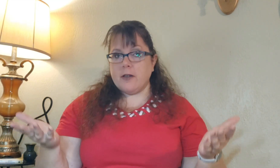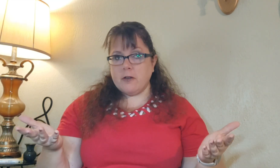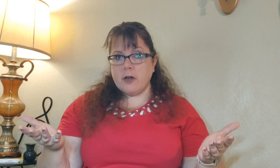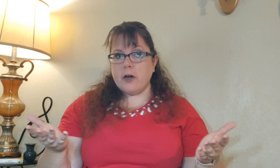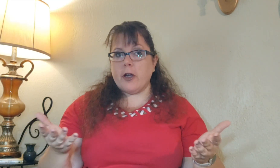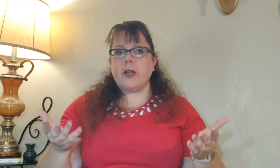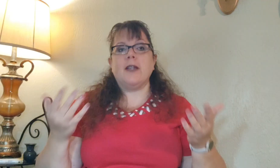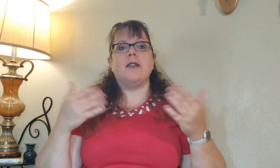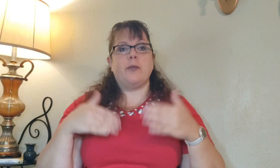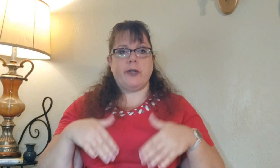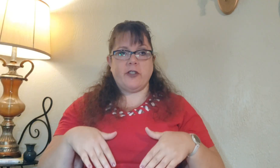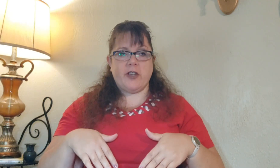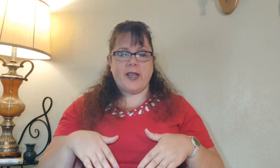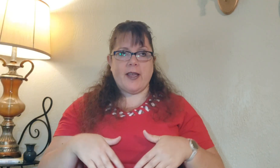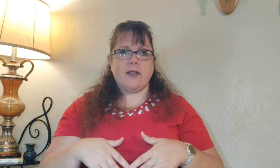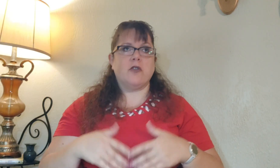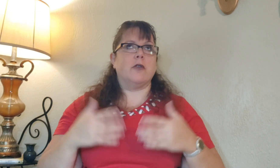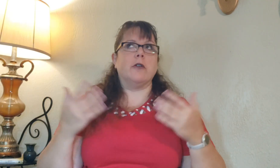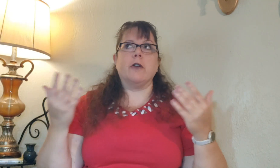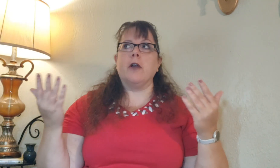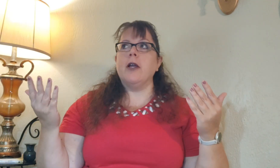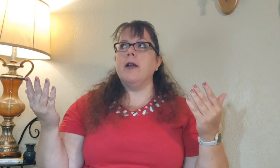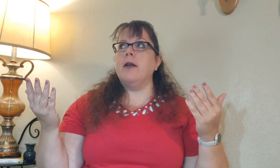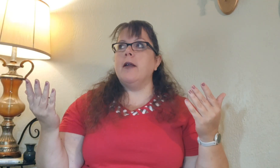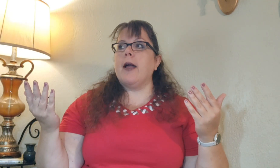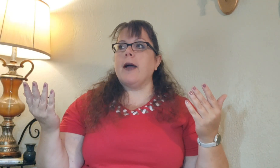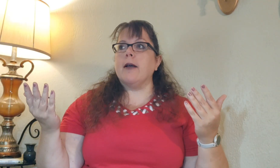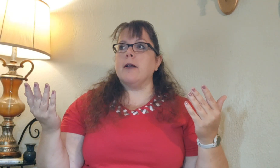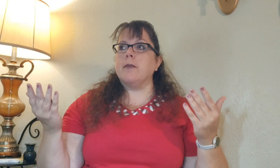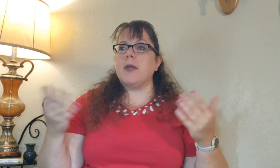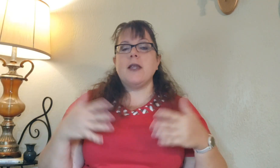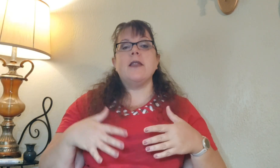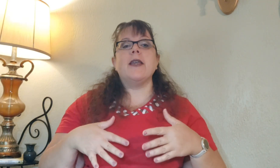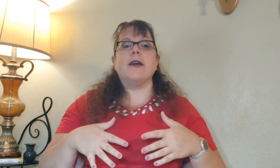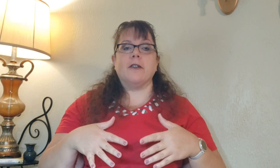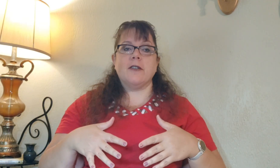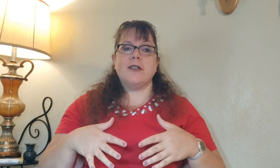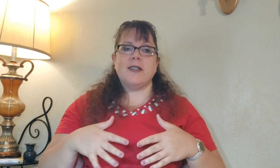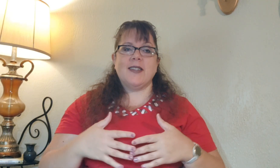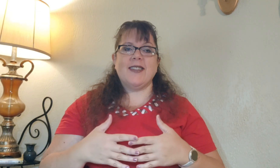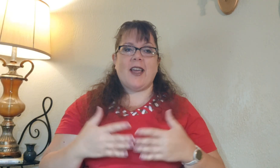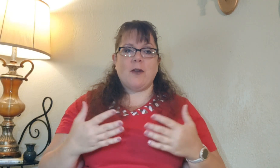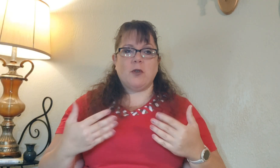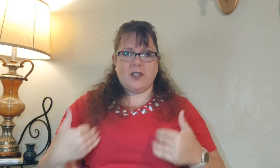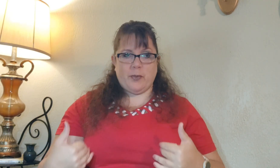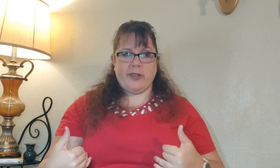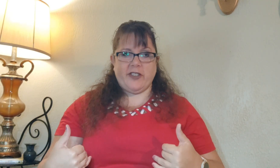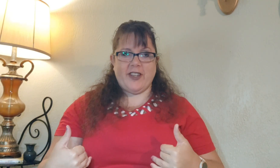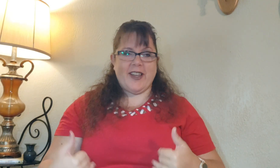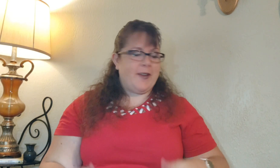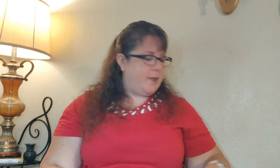new car and it depreciates, or anything else that will depreciate.